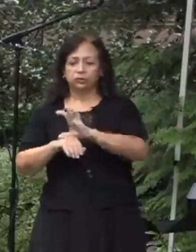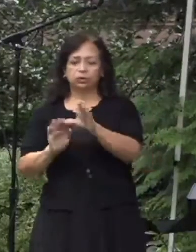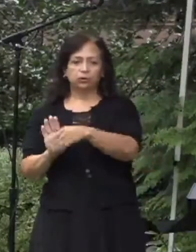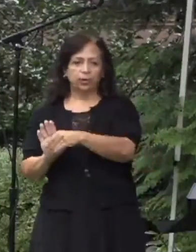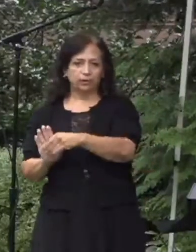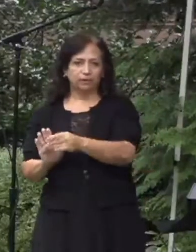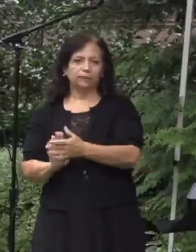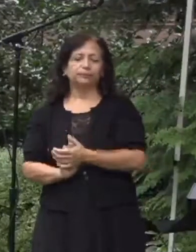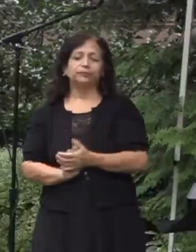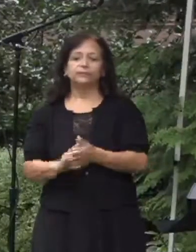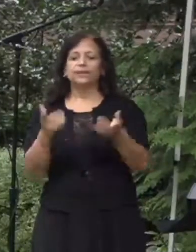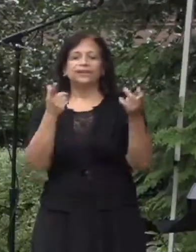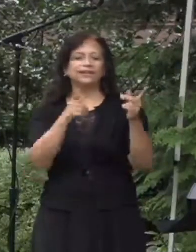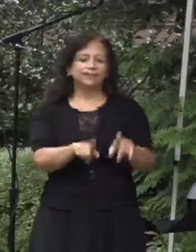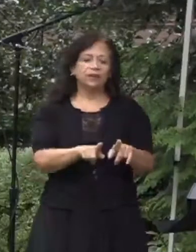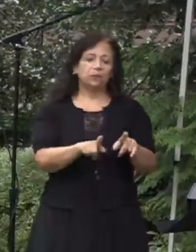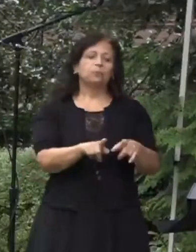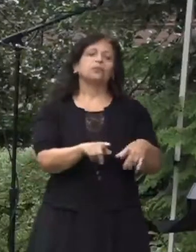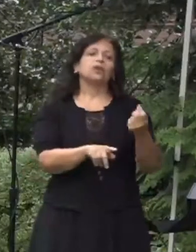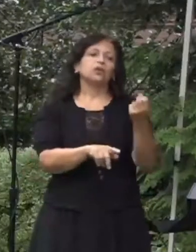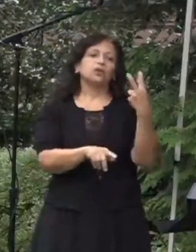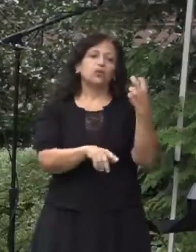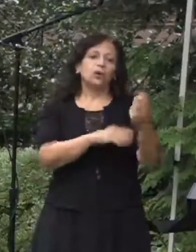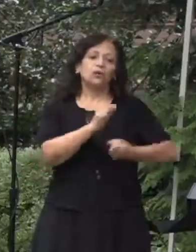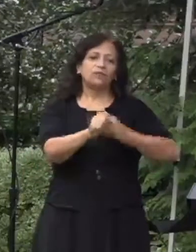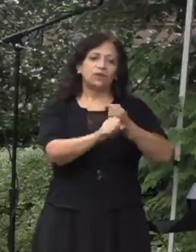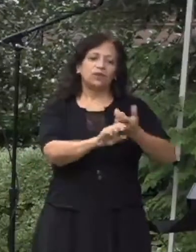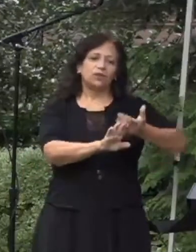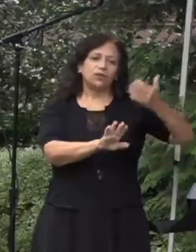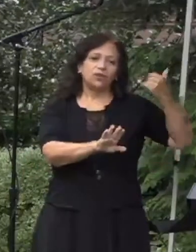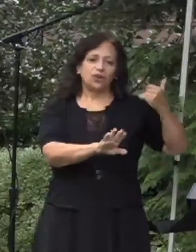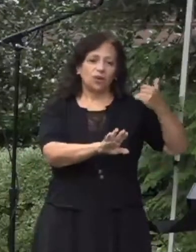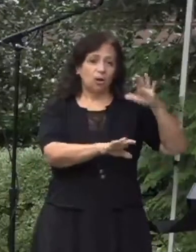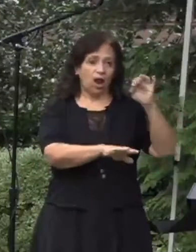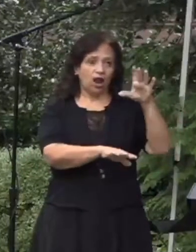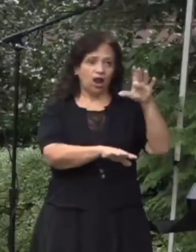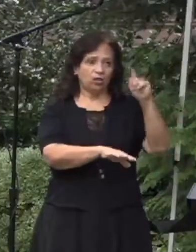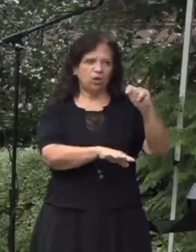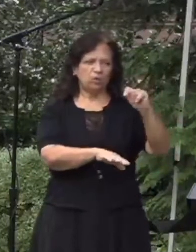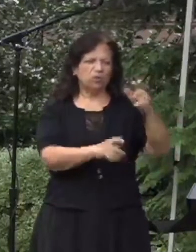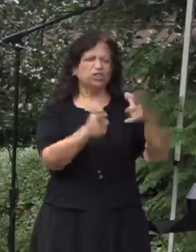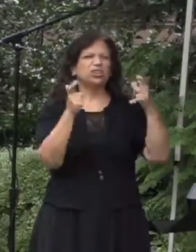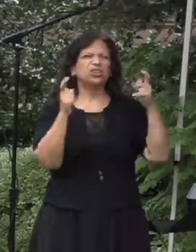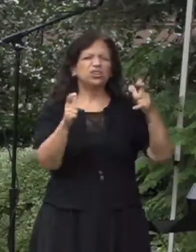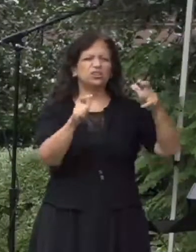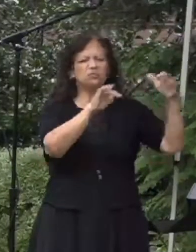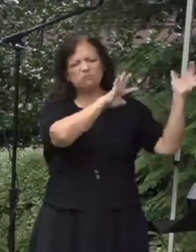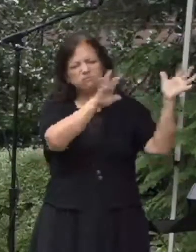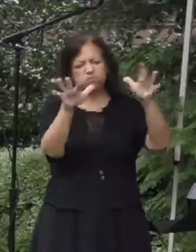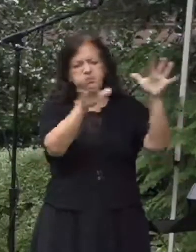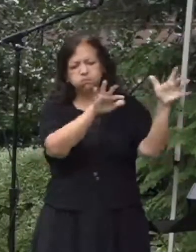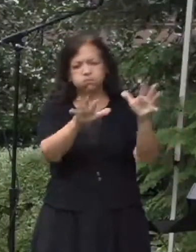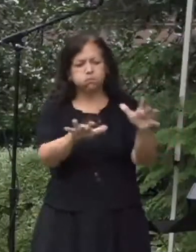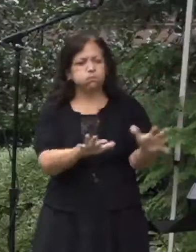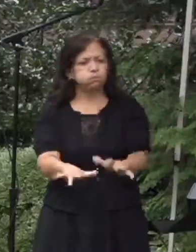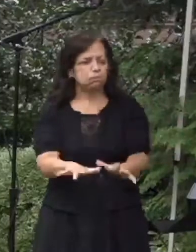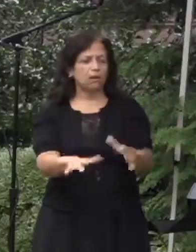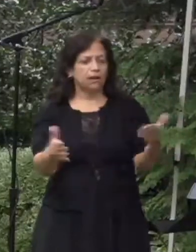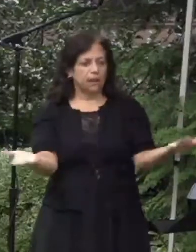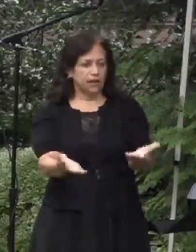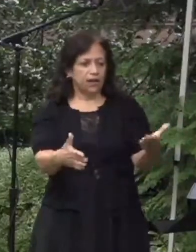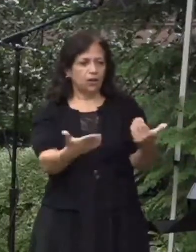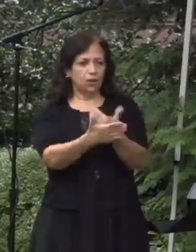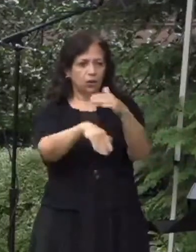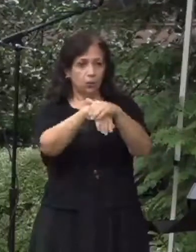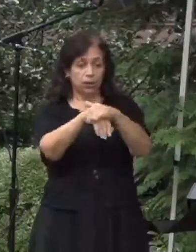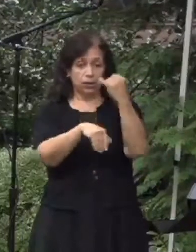12 years ago in October, a huge blizzard hit New England. If you lived here